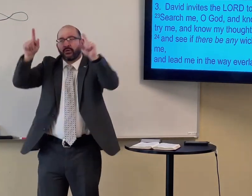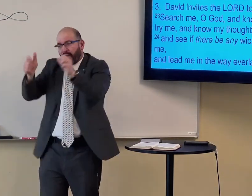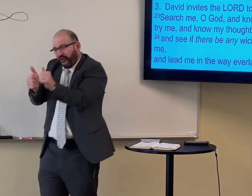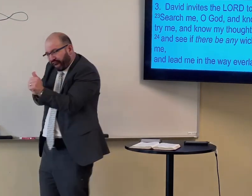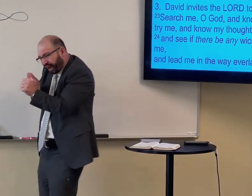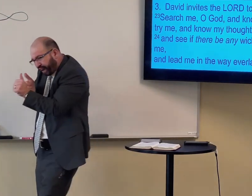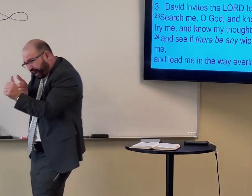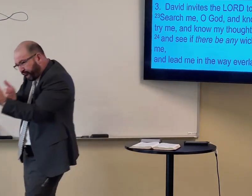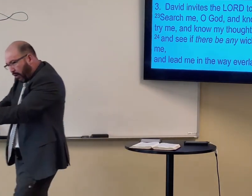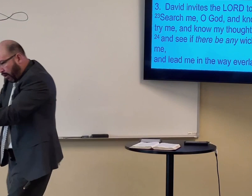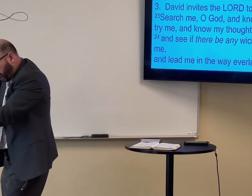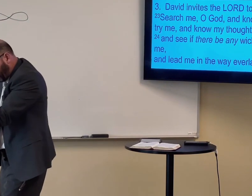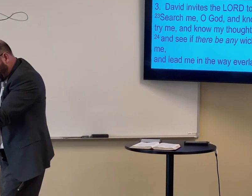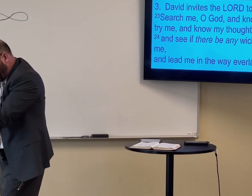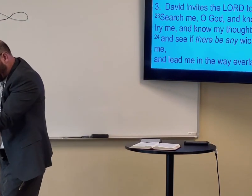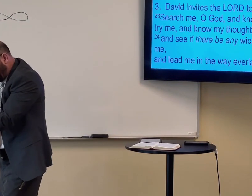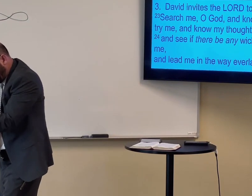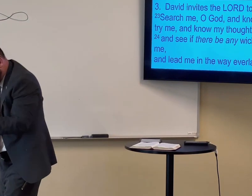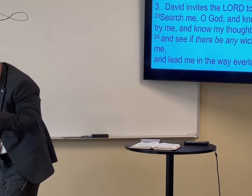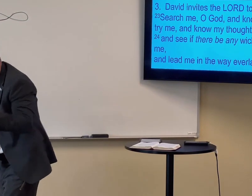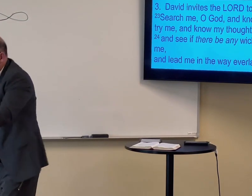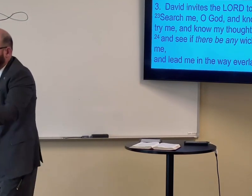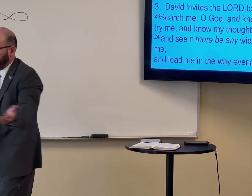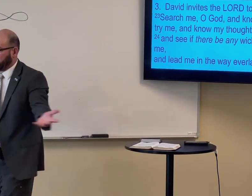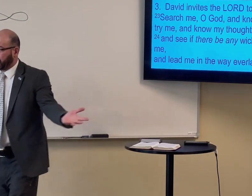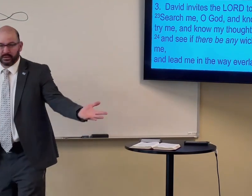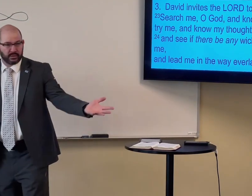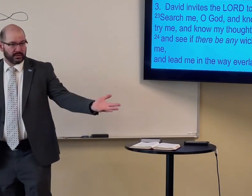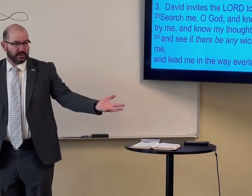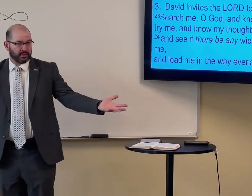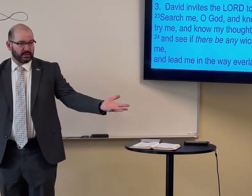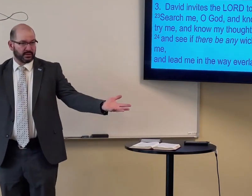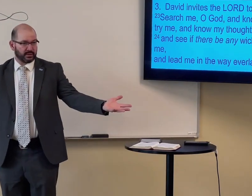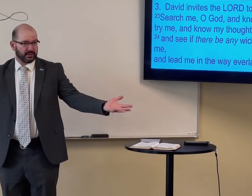Help me to be successful following that path in that right way.